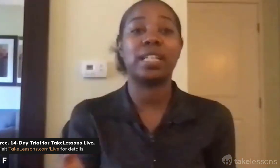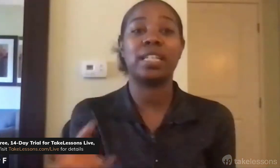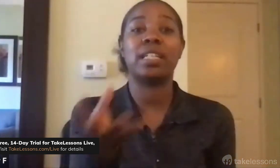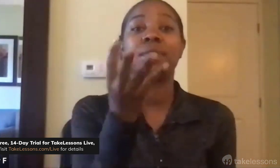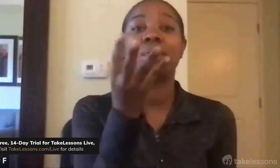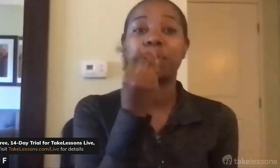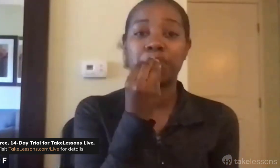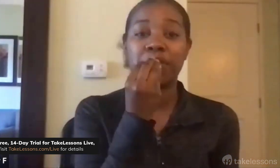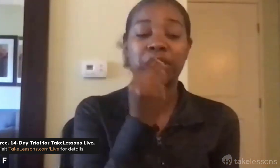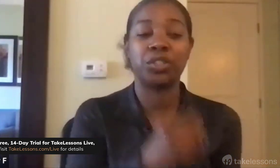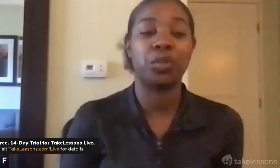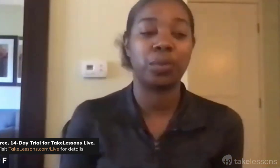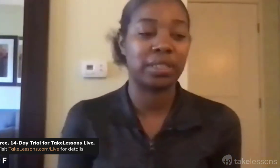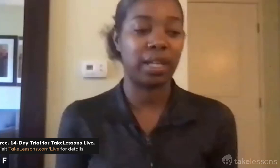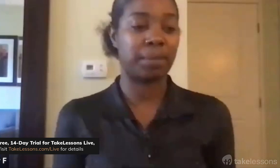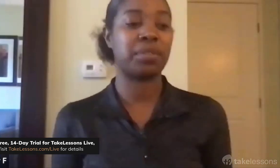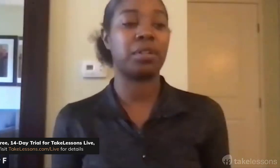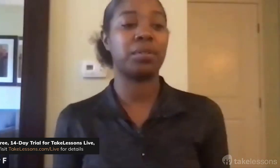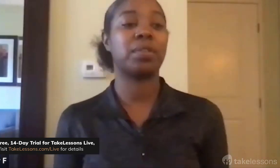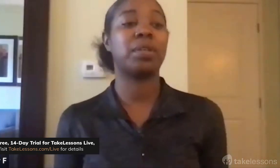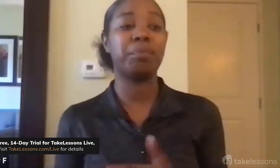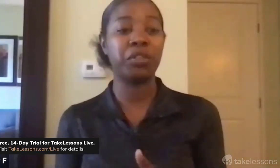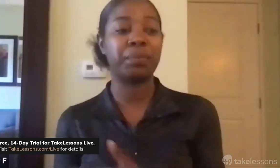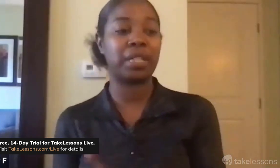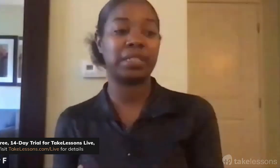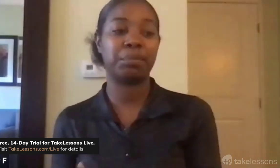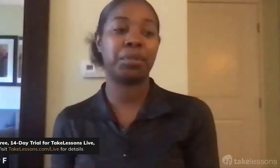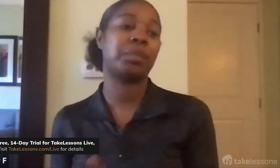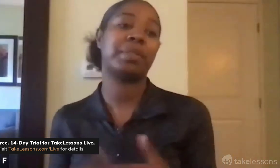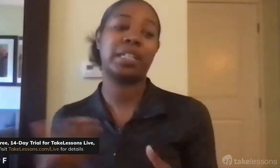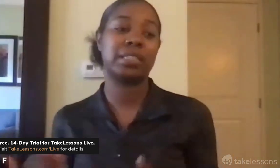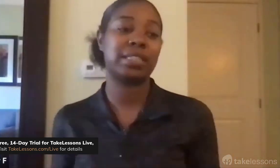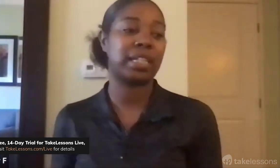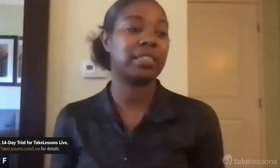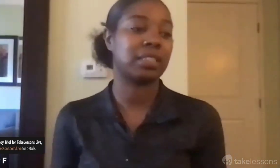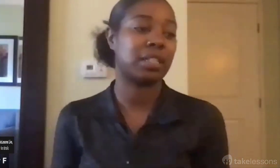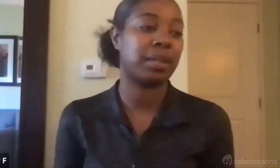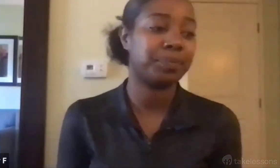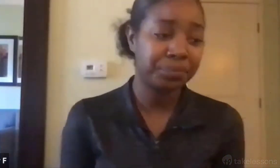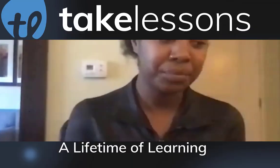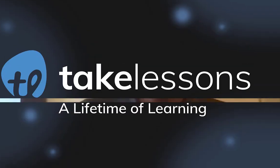eat, you just do it one time. So the movement is important because it changes it up.